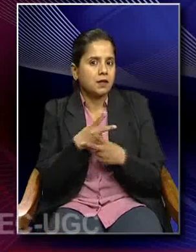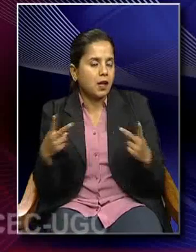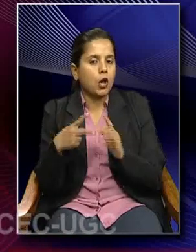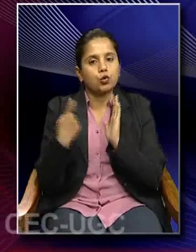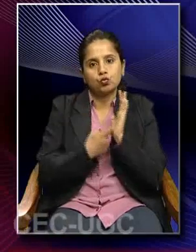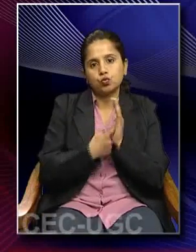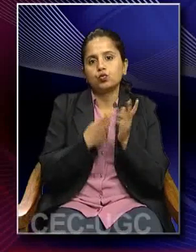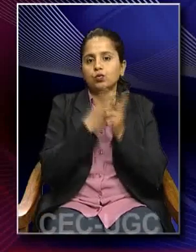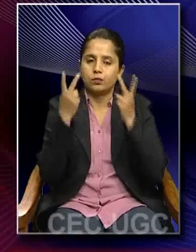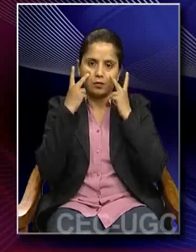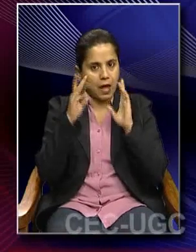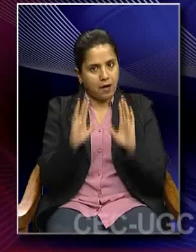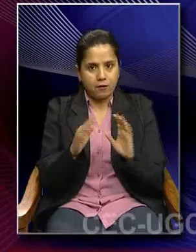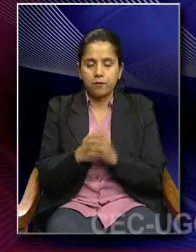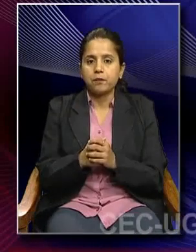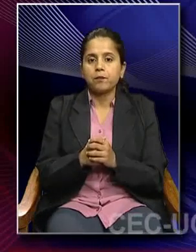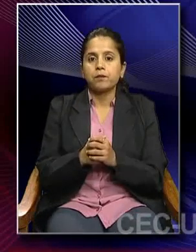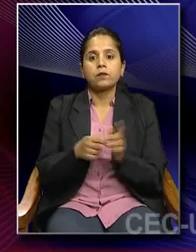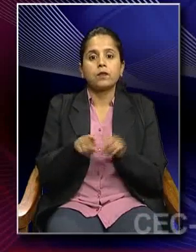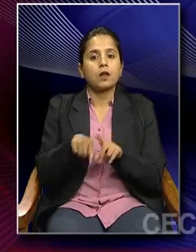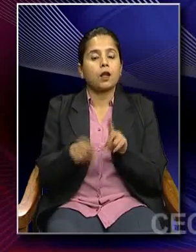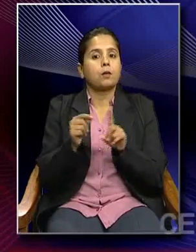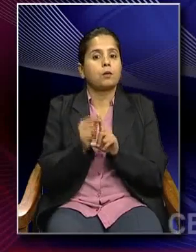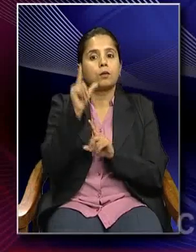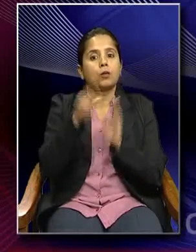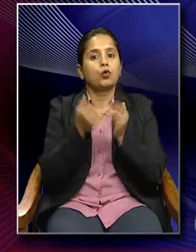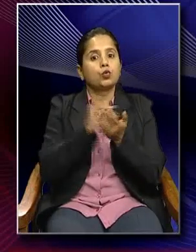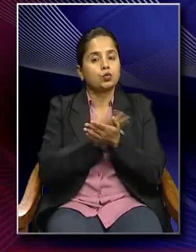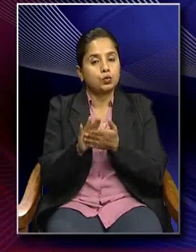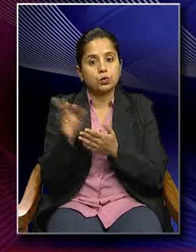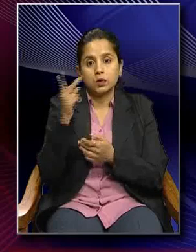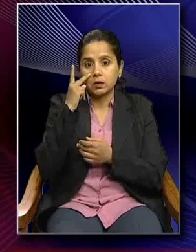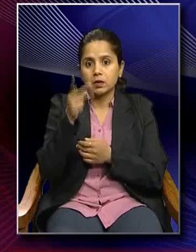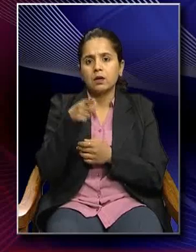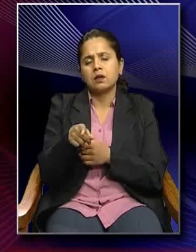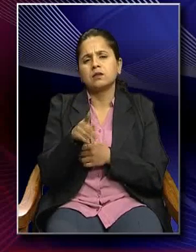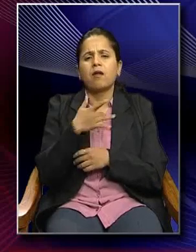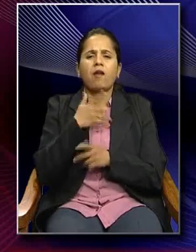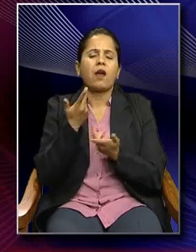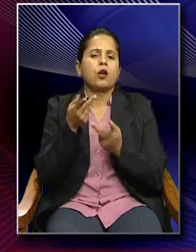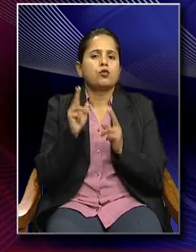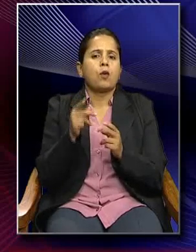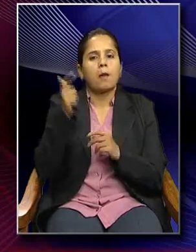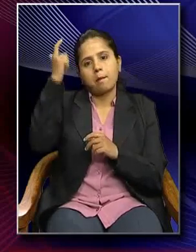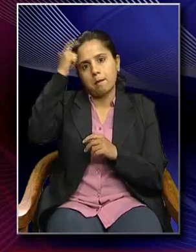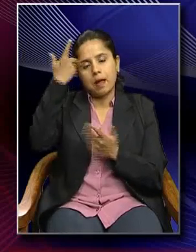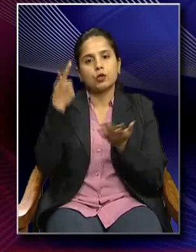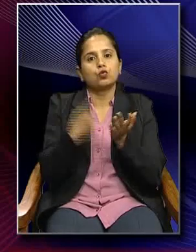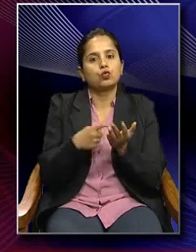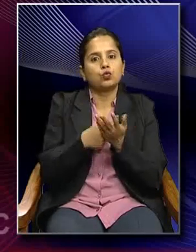principle. And Purush is considered to be a so-called mental principle, if you will try to understand